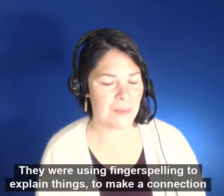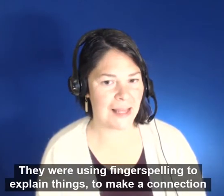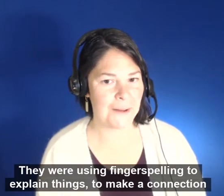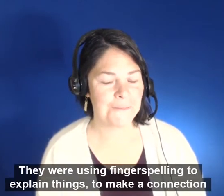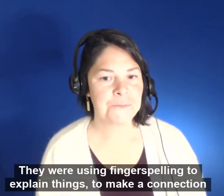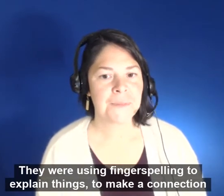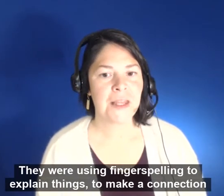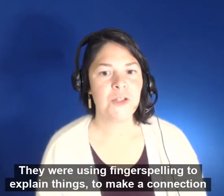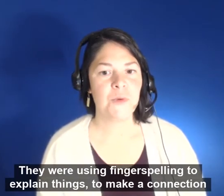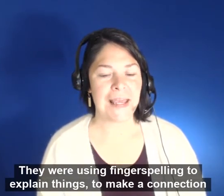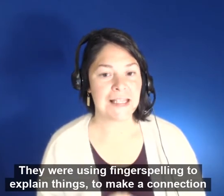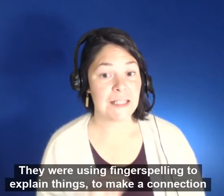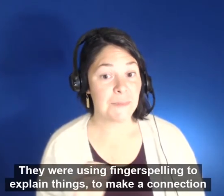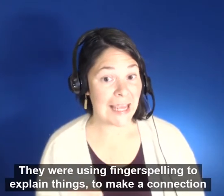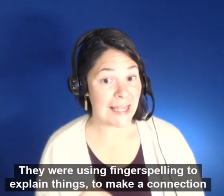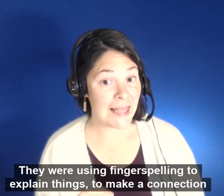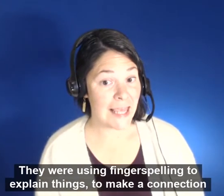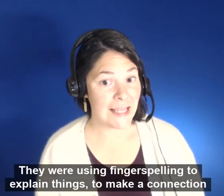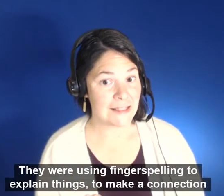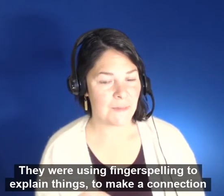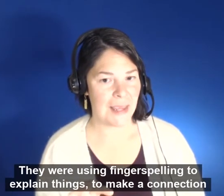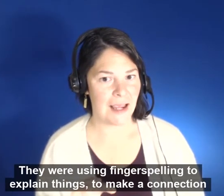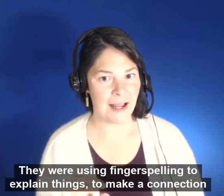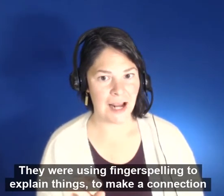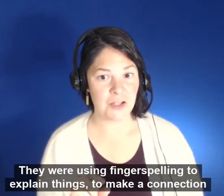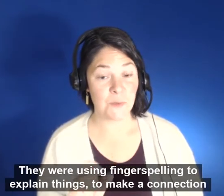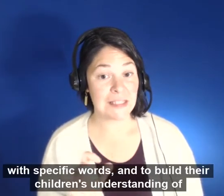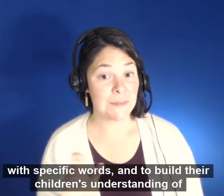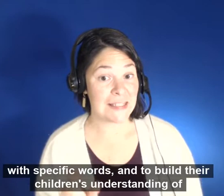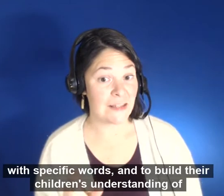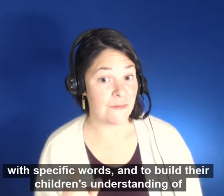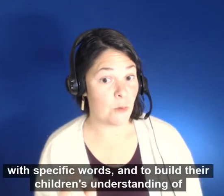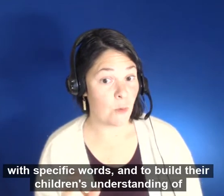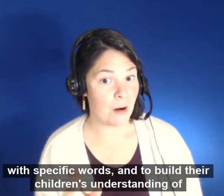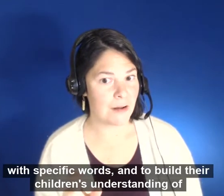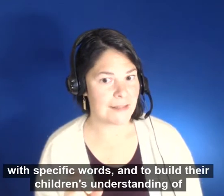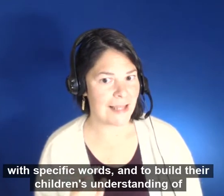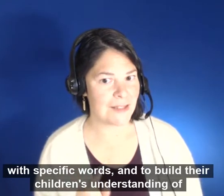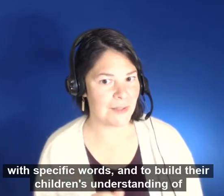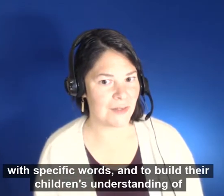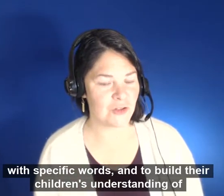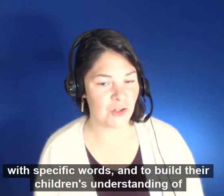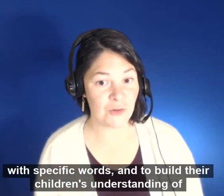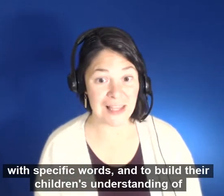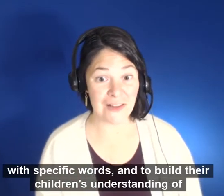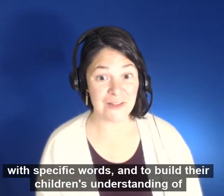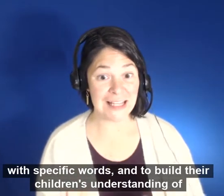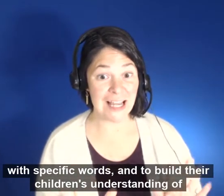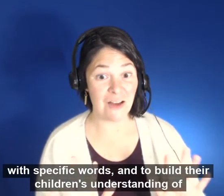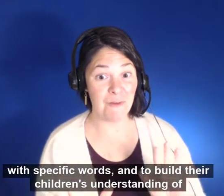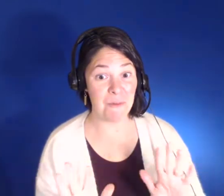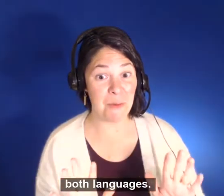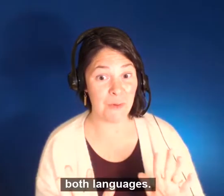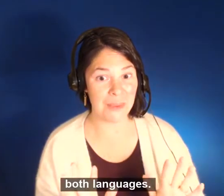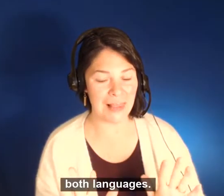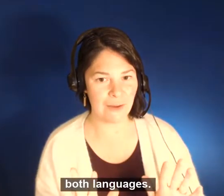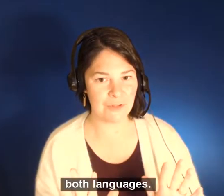fingerspelling to explain things, to make a connection with specific words, and to build their children's understanding of both